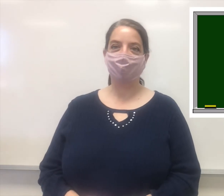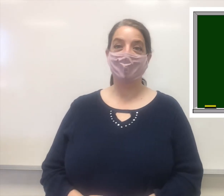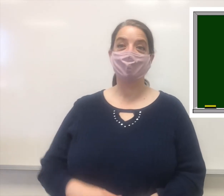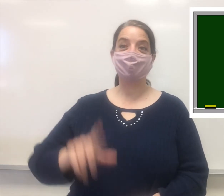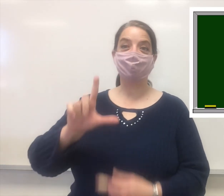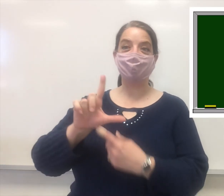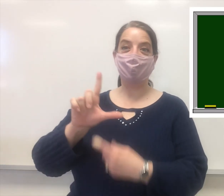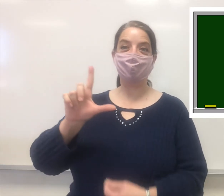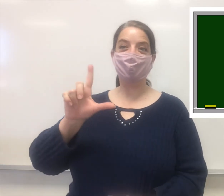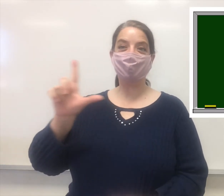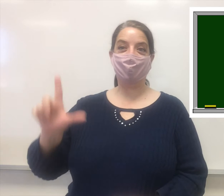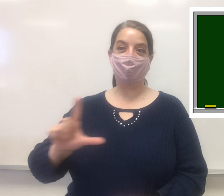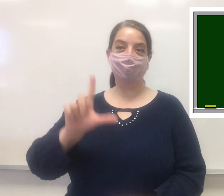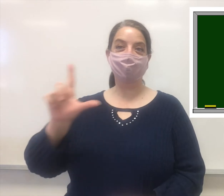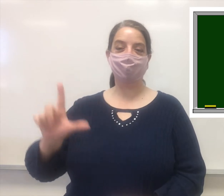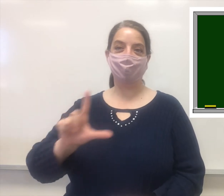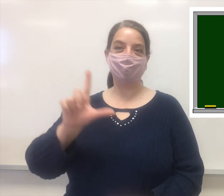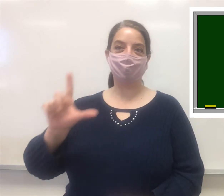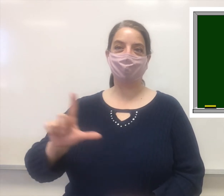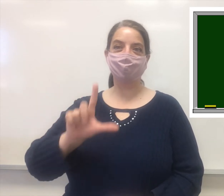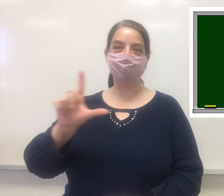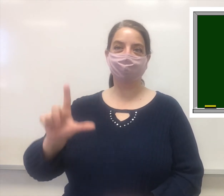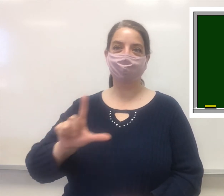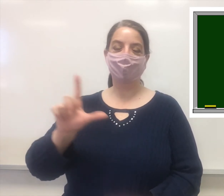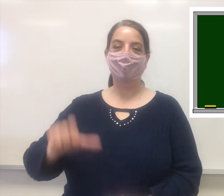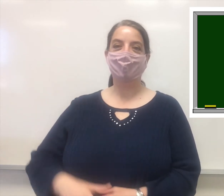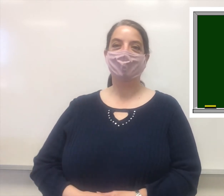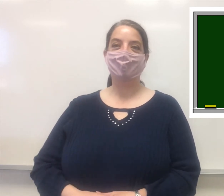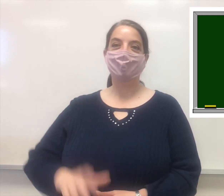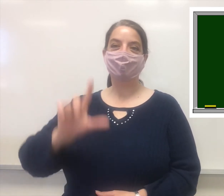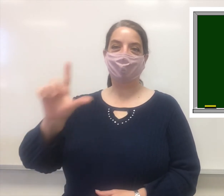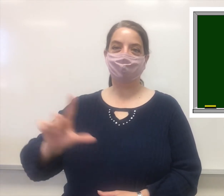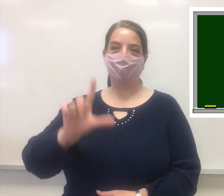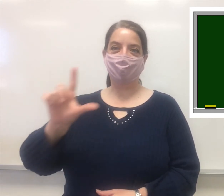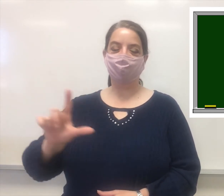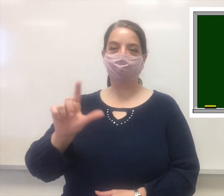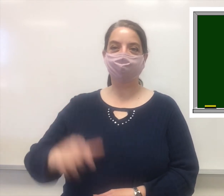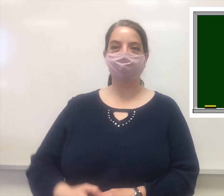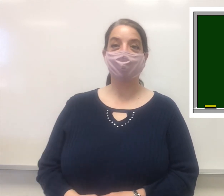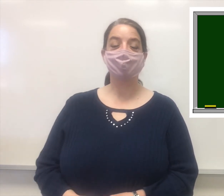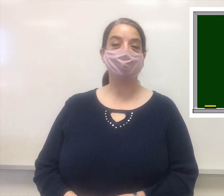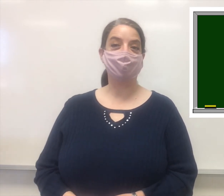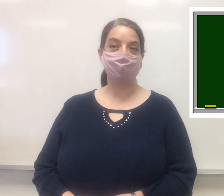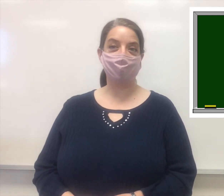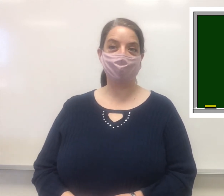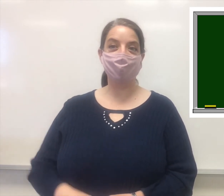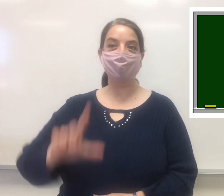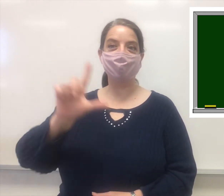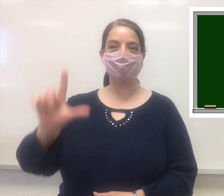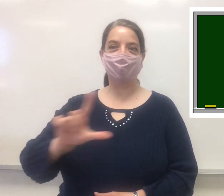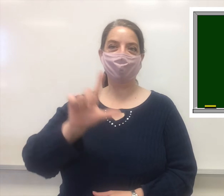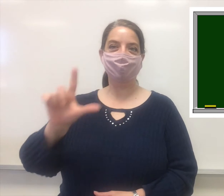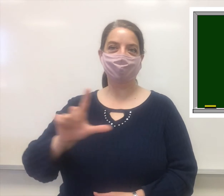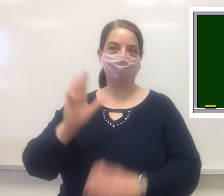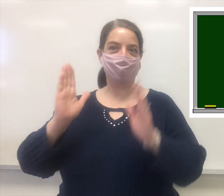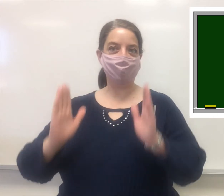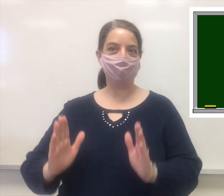The sign for library is an L that makes a circle. Library. So a librarian is a library person.